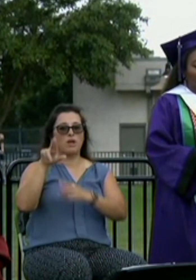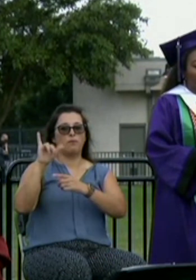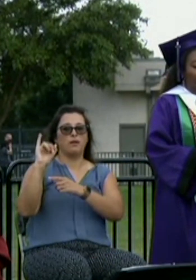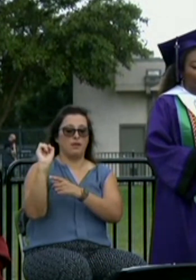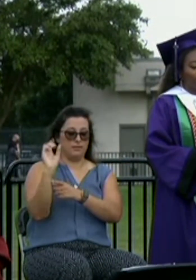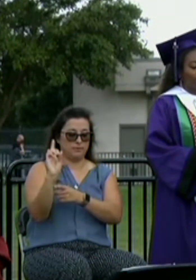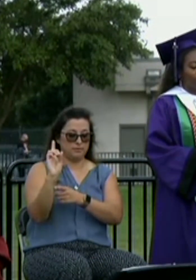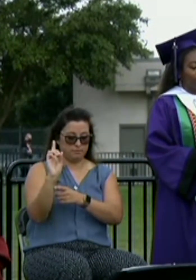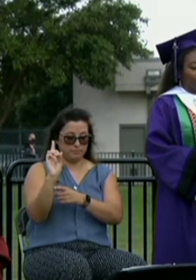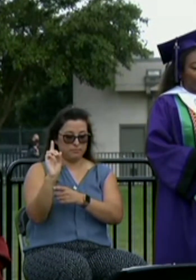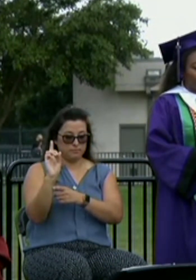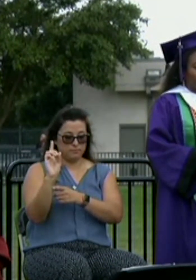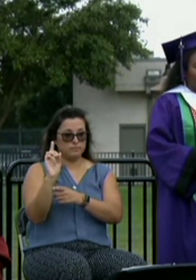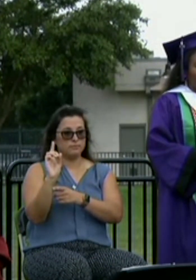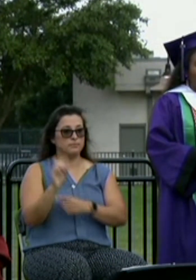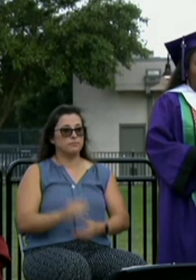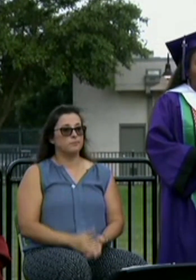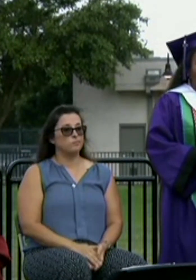ISD.